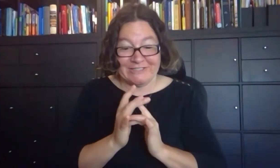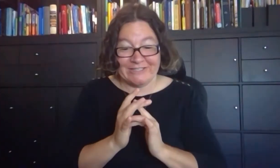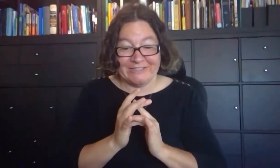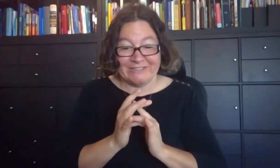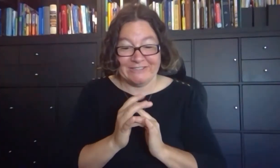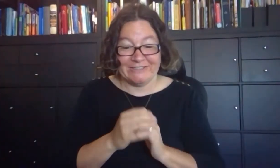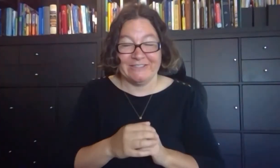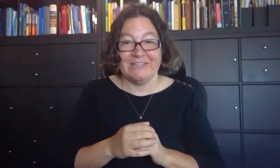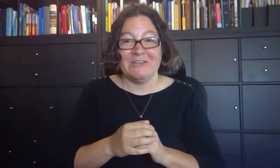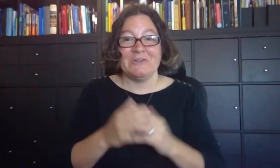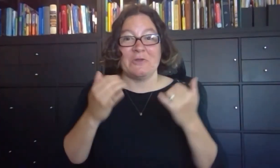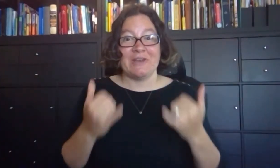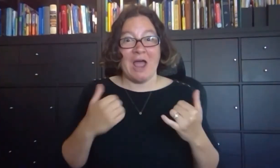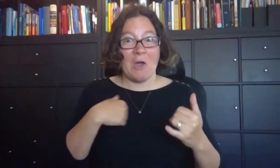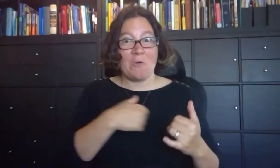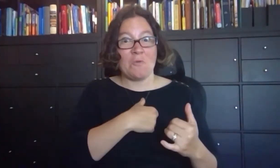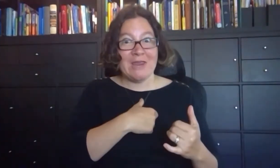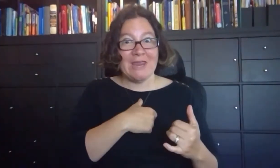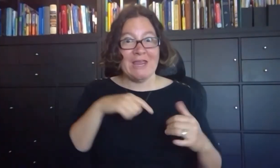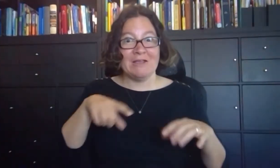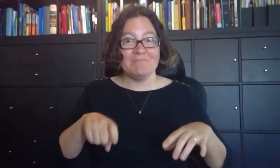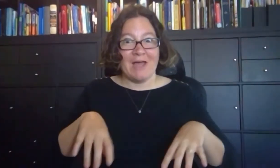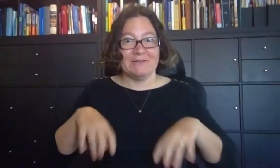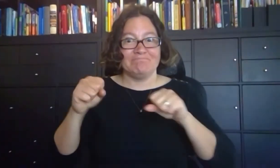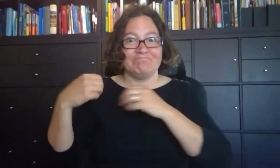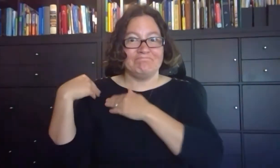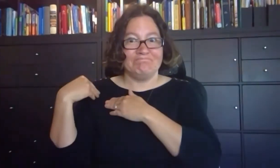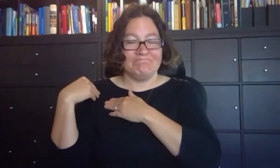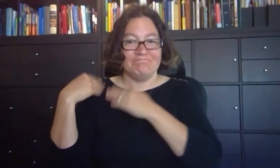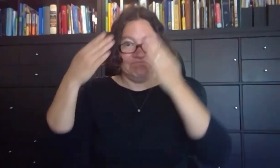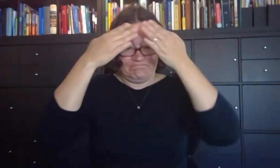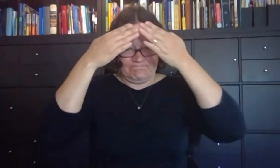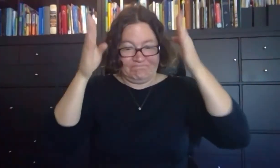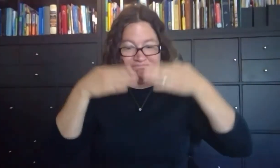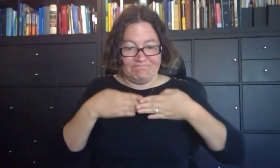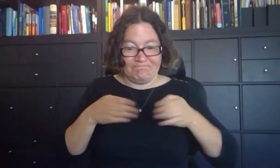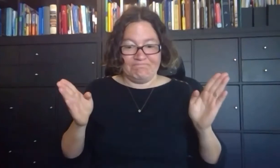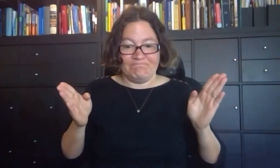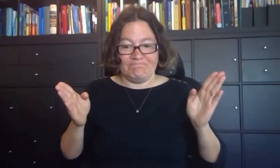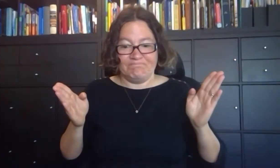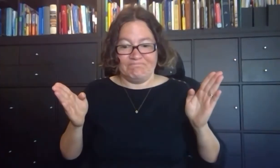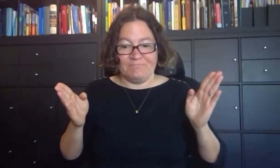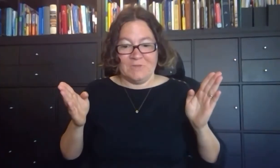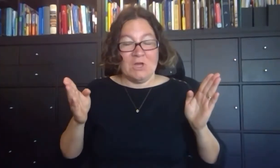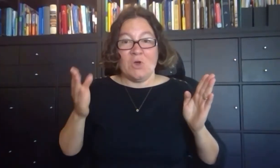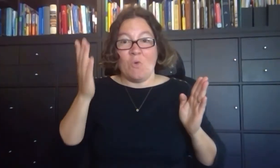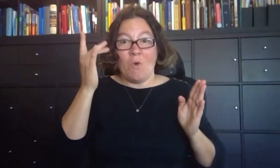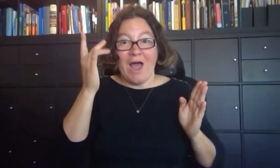with us. So now the question really is, how might we have open